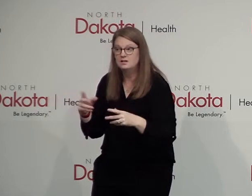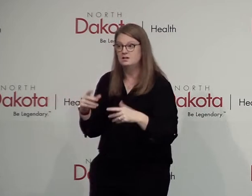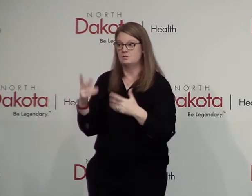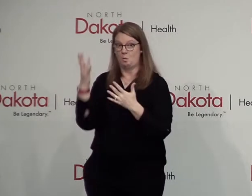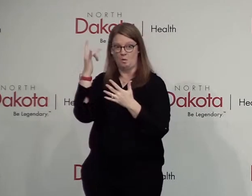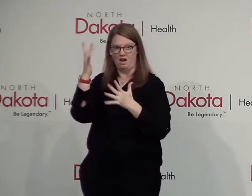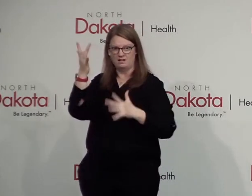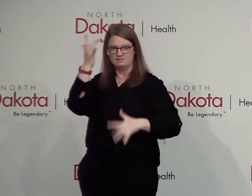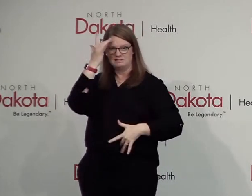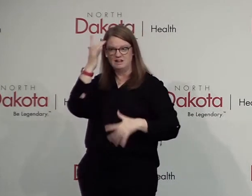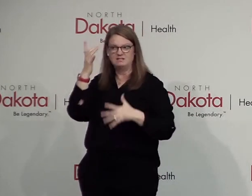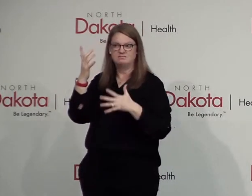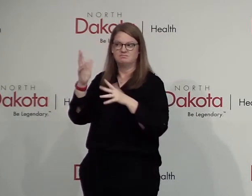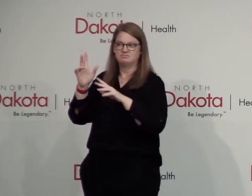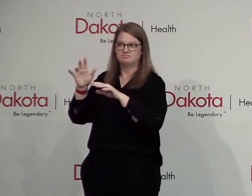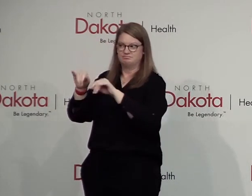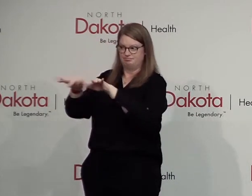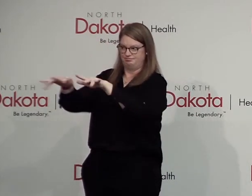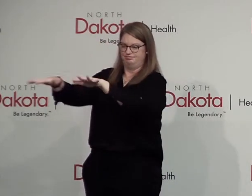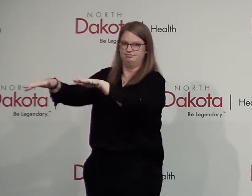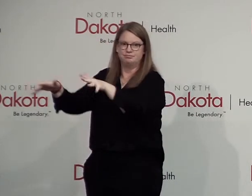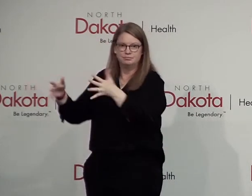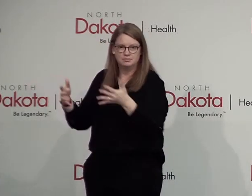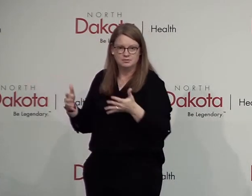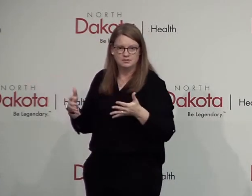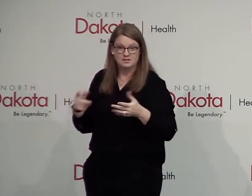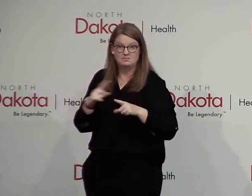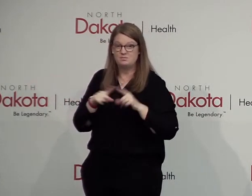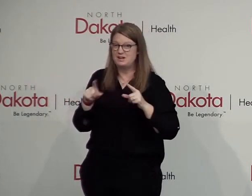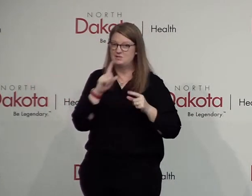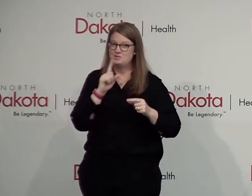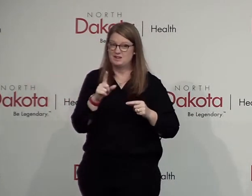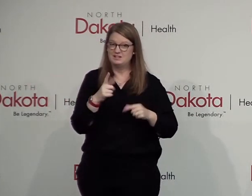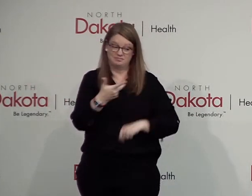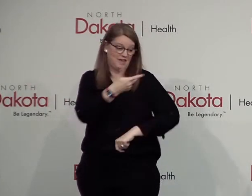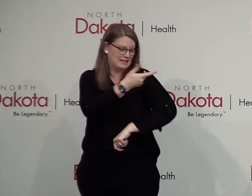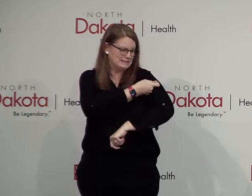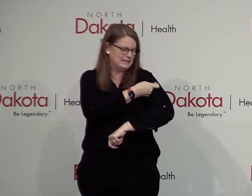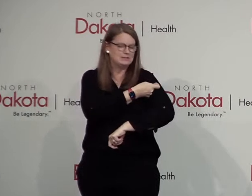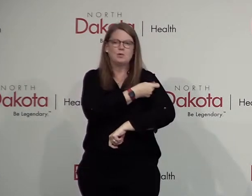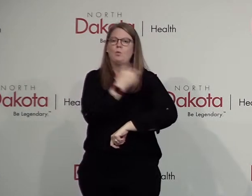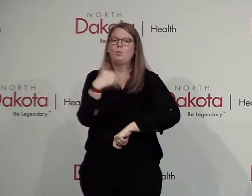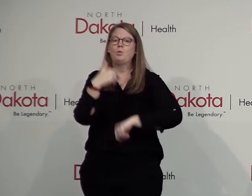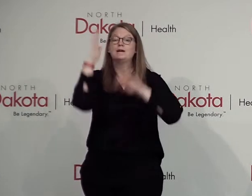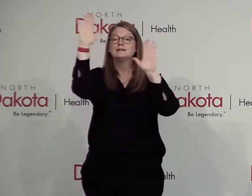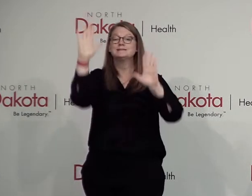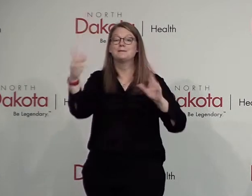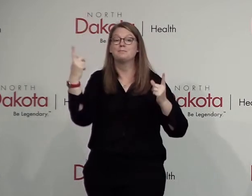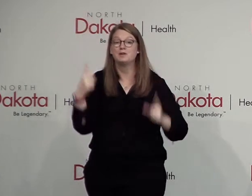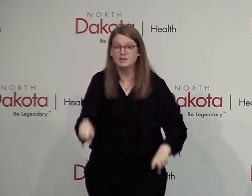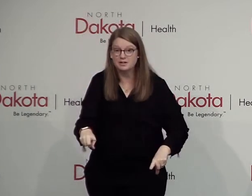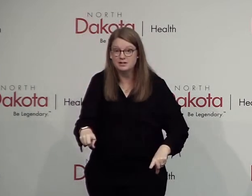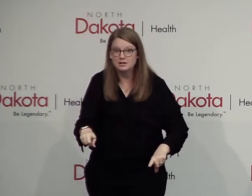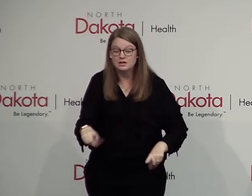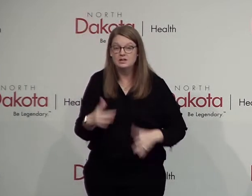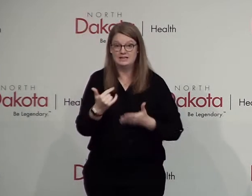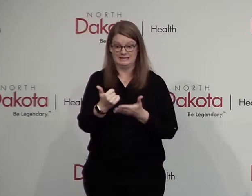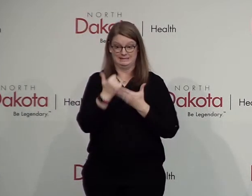ways to ensure that. They're one of the miracles that have helped not just our nation, but the